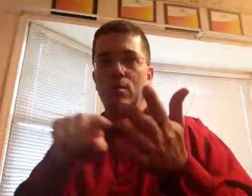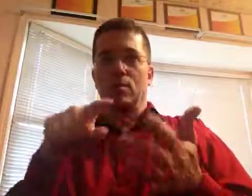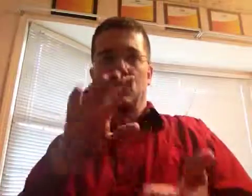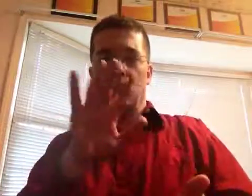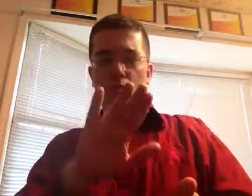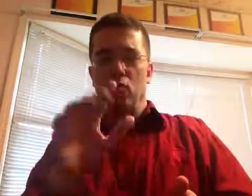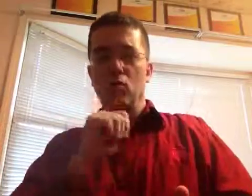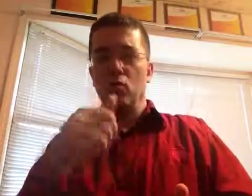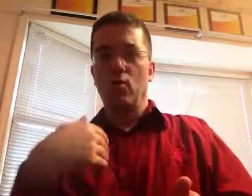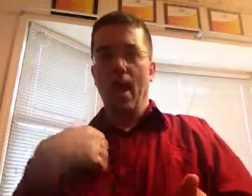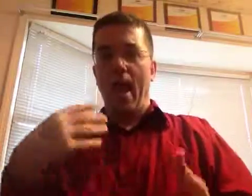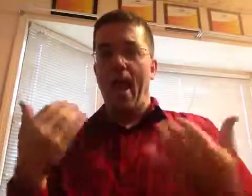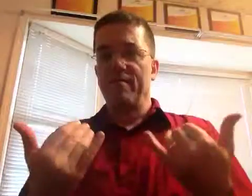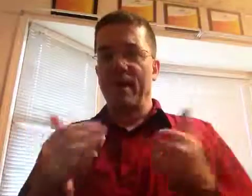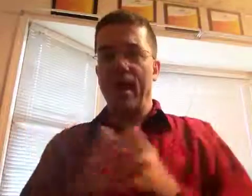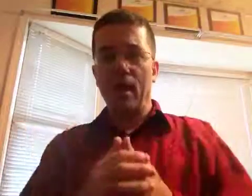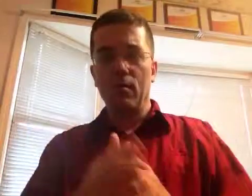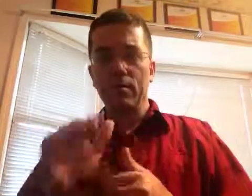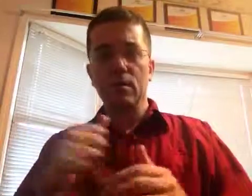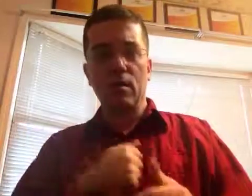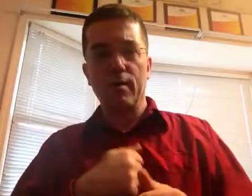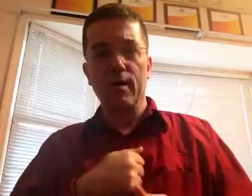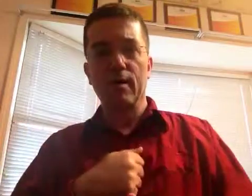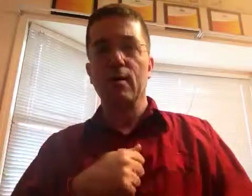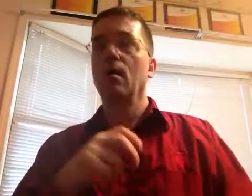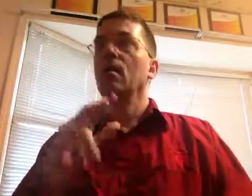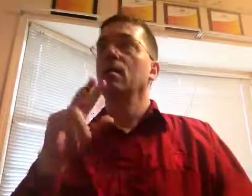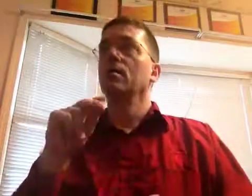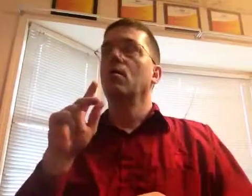don't have this job now? No, I'll be going into